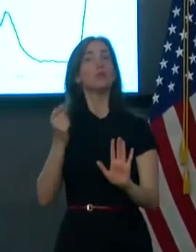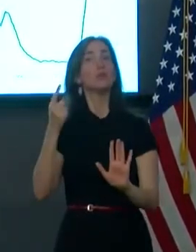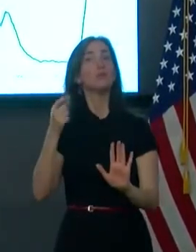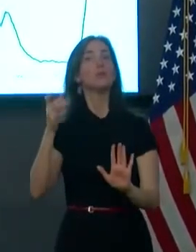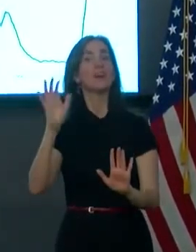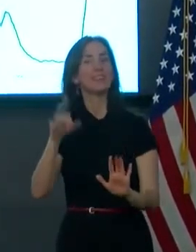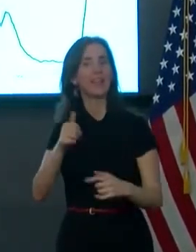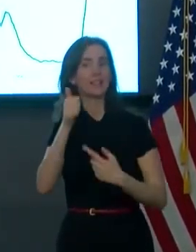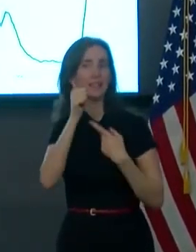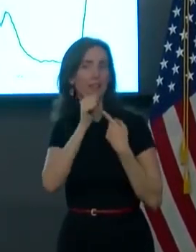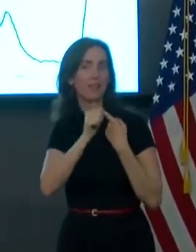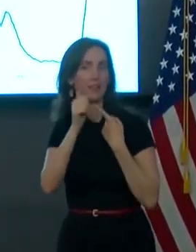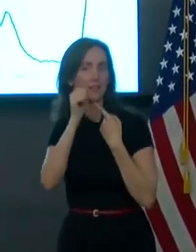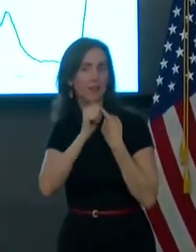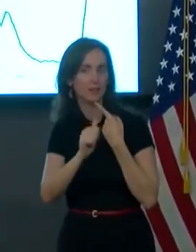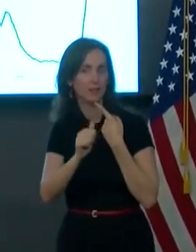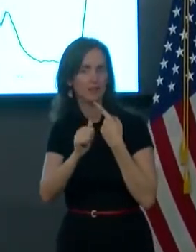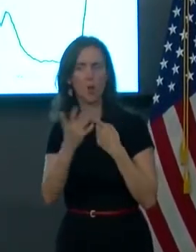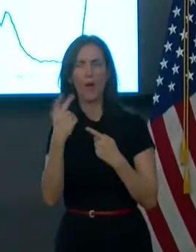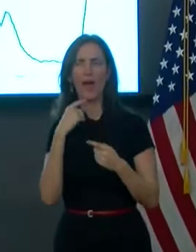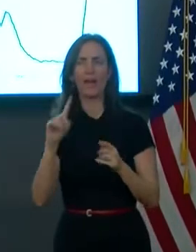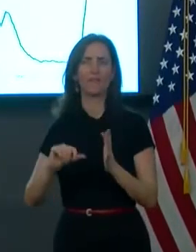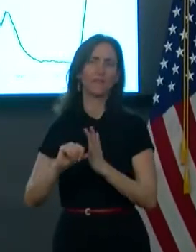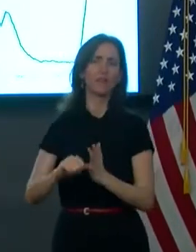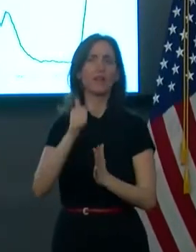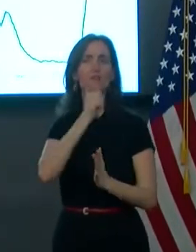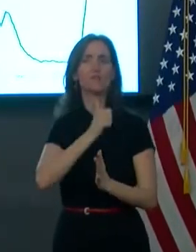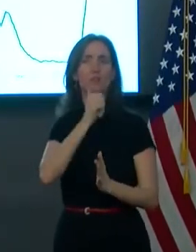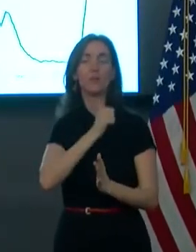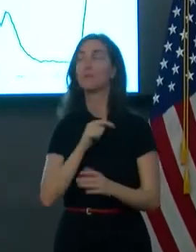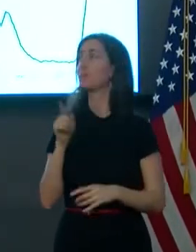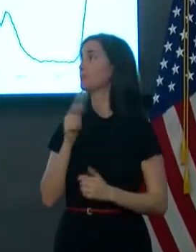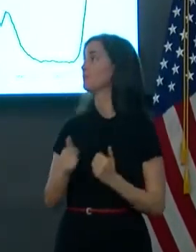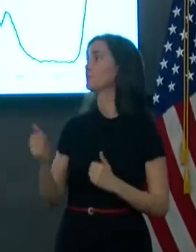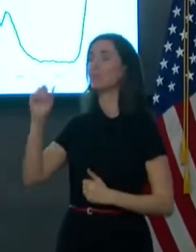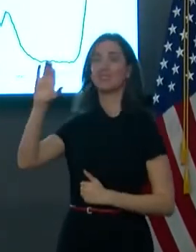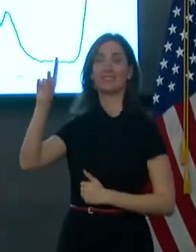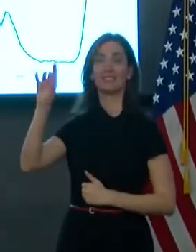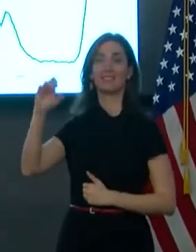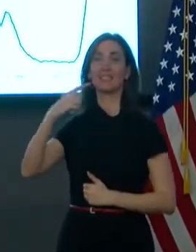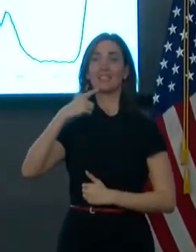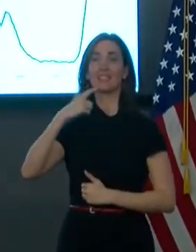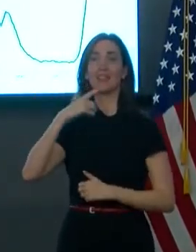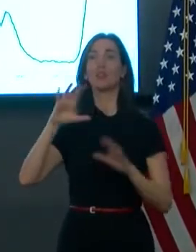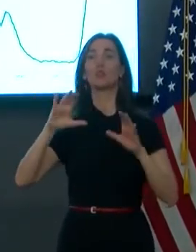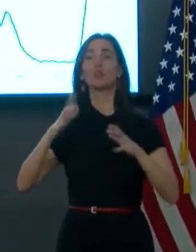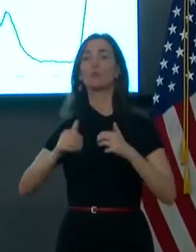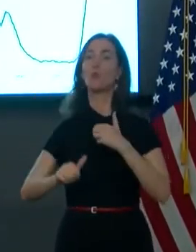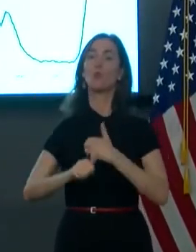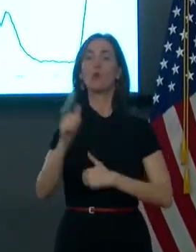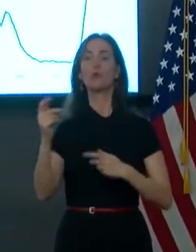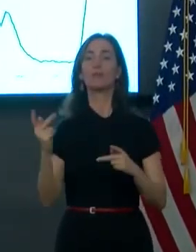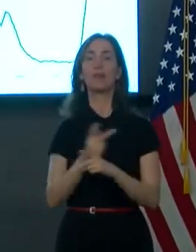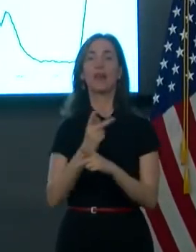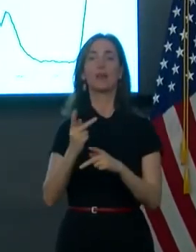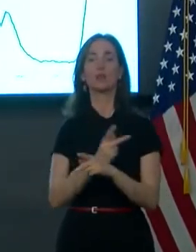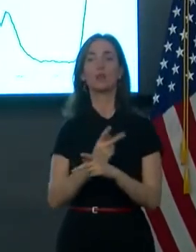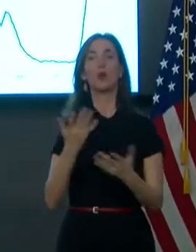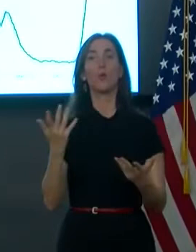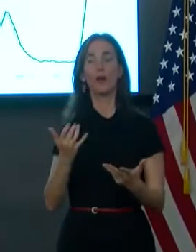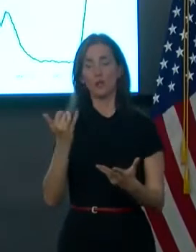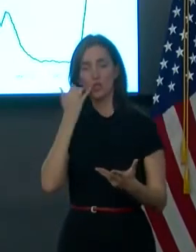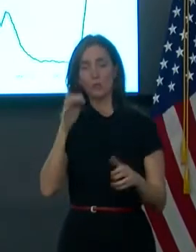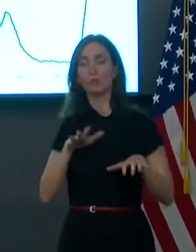the CDC's highest risk category is for localities that have over